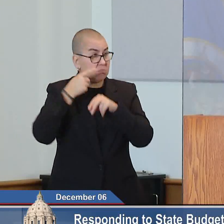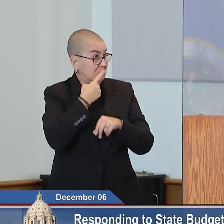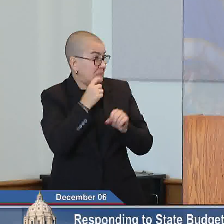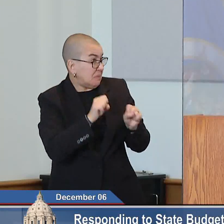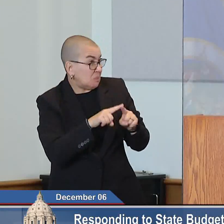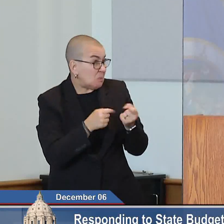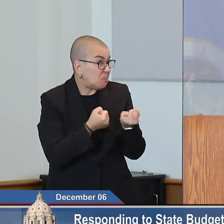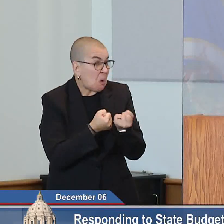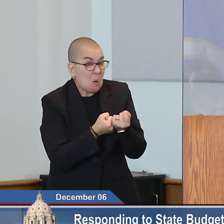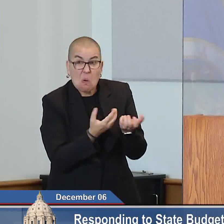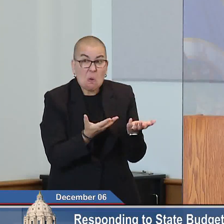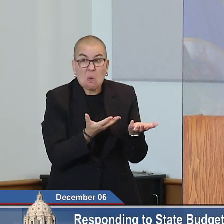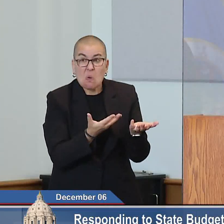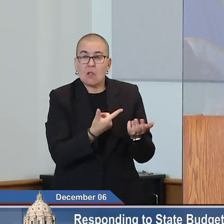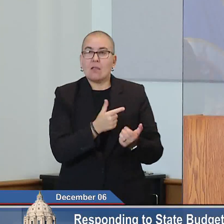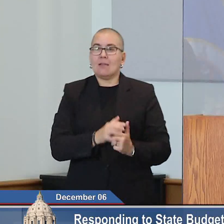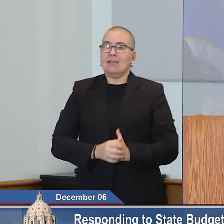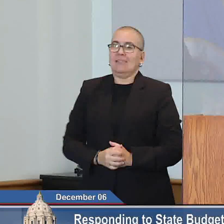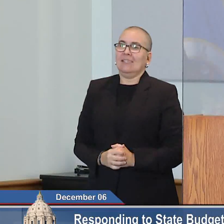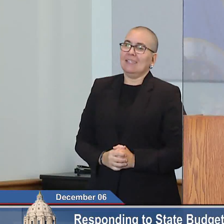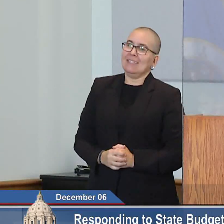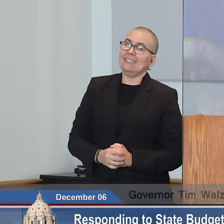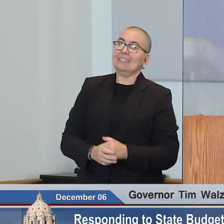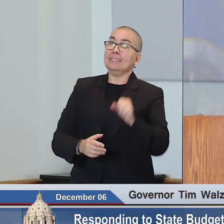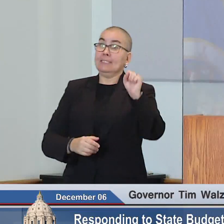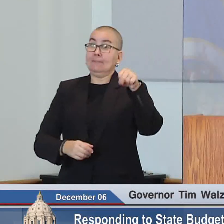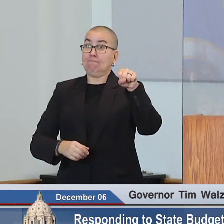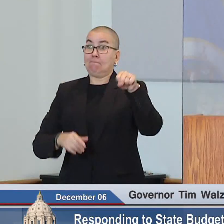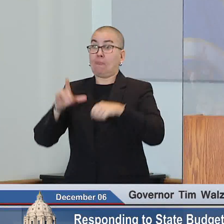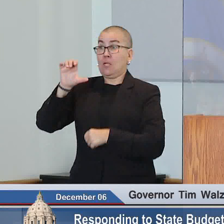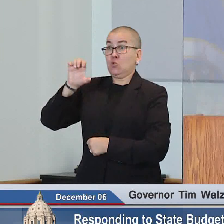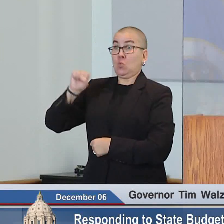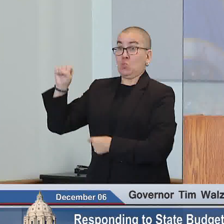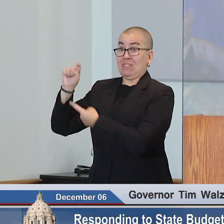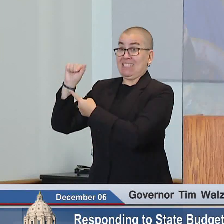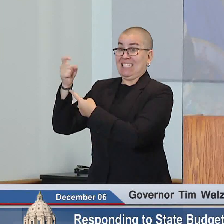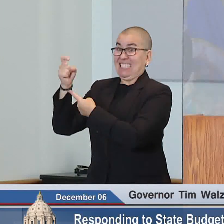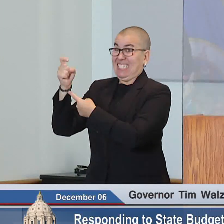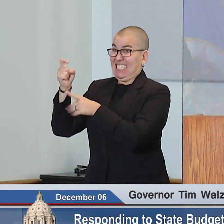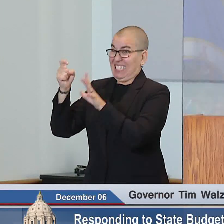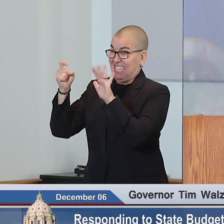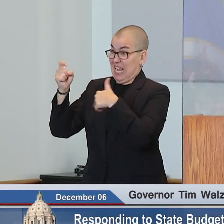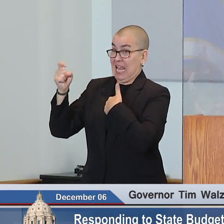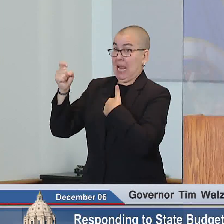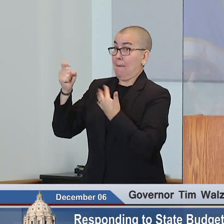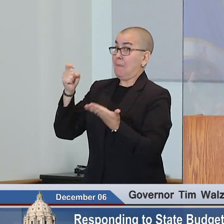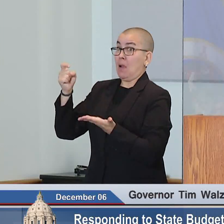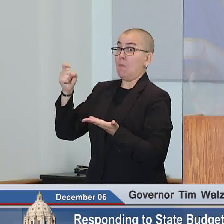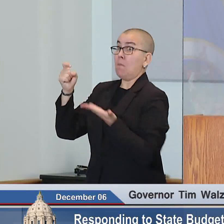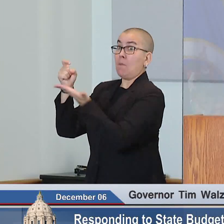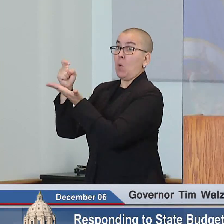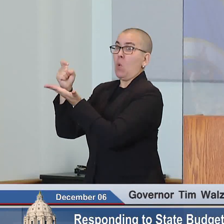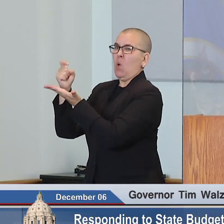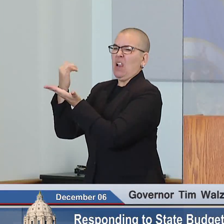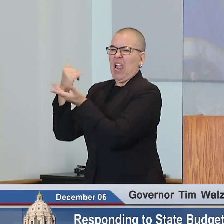thing? Yes. Yes, good question. Again, Social Security tax. And, again, what I proposed is, and we'll have this conversation amongst the legislators or whatever, we